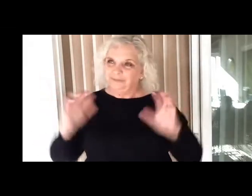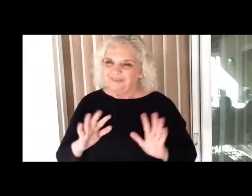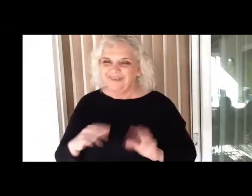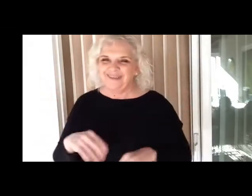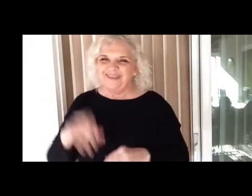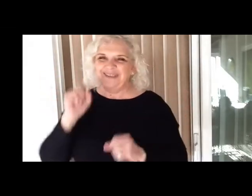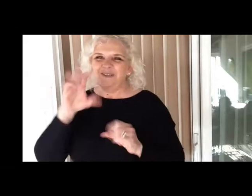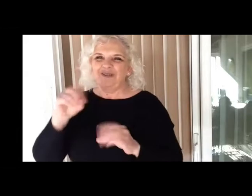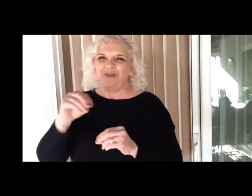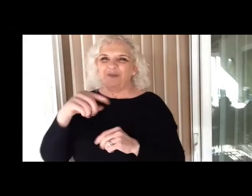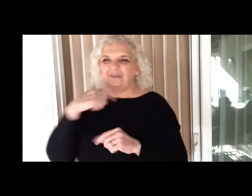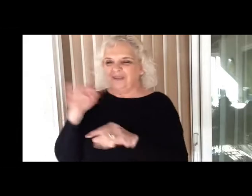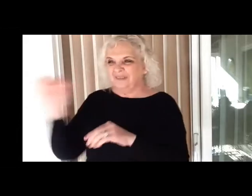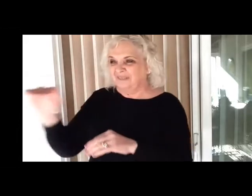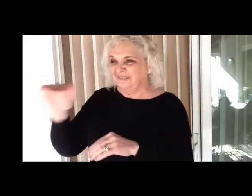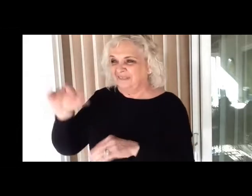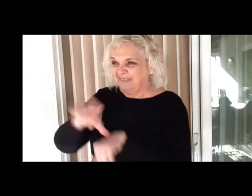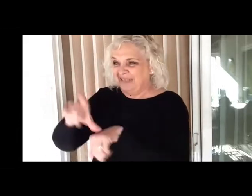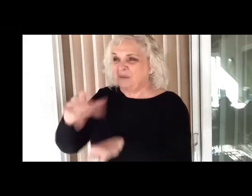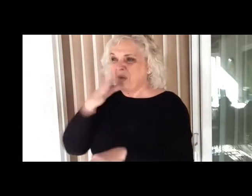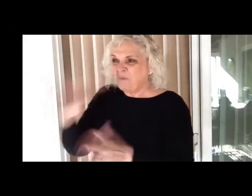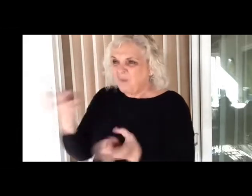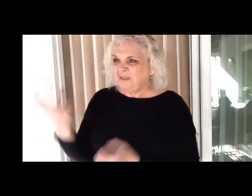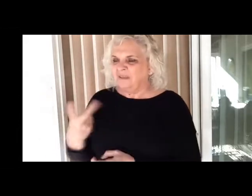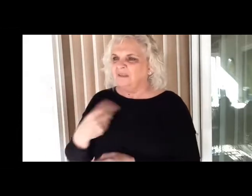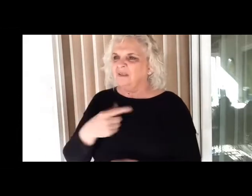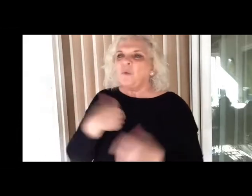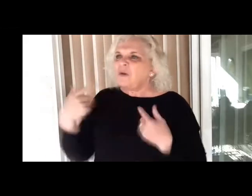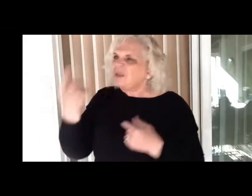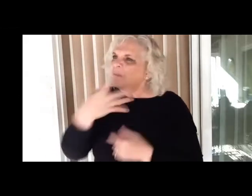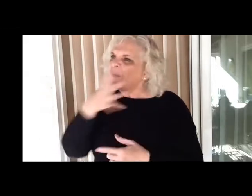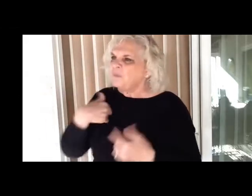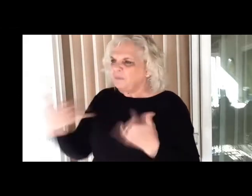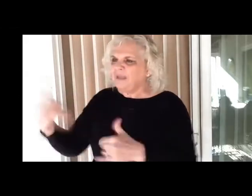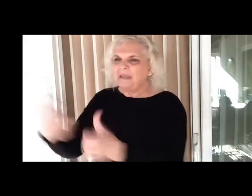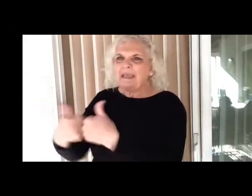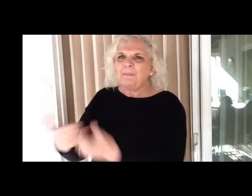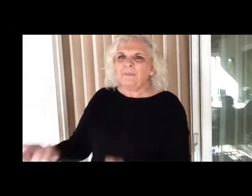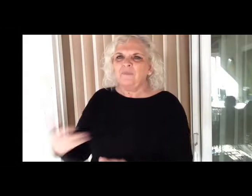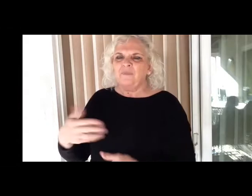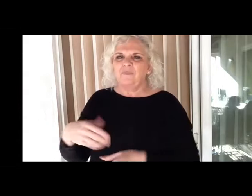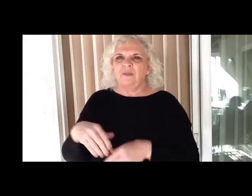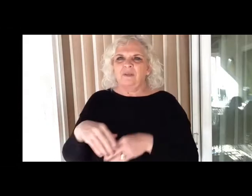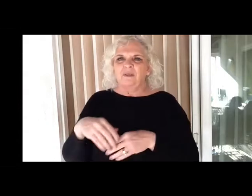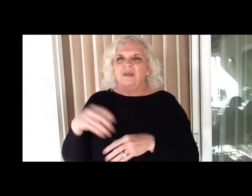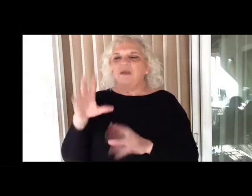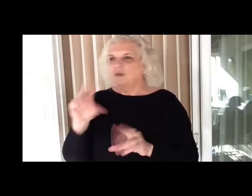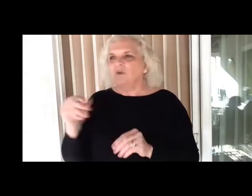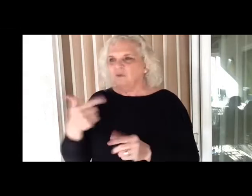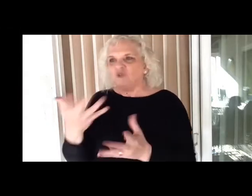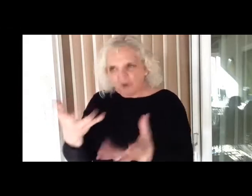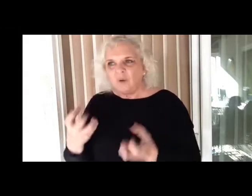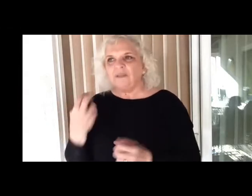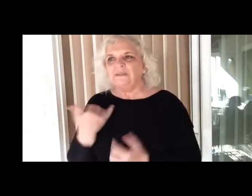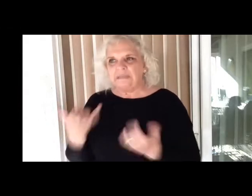said to Danny, "Mom wants us upstairs." He says, "We're playing a game. We'll go up in a minute." And I said, "She wants